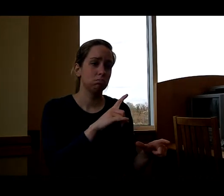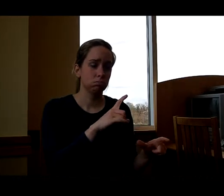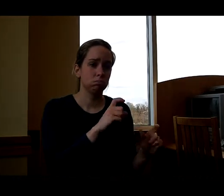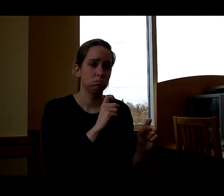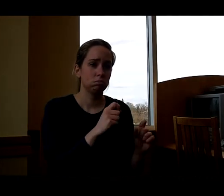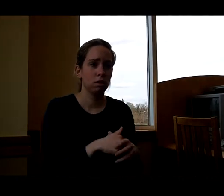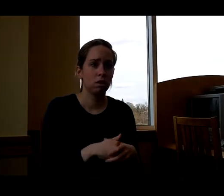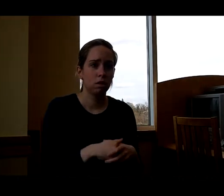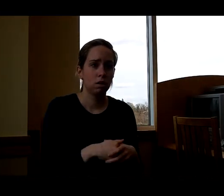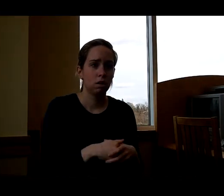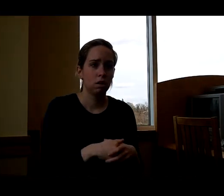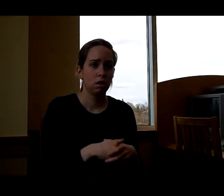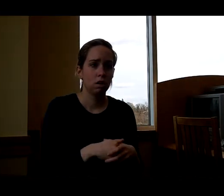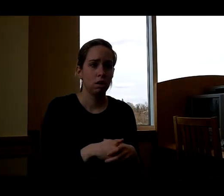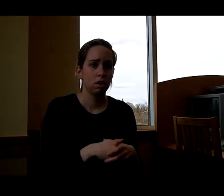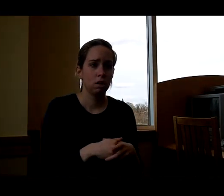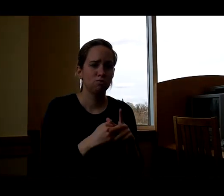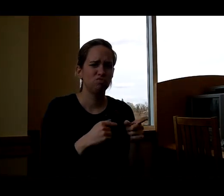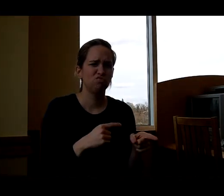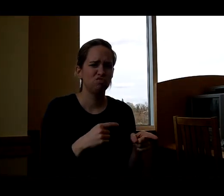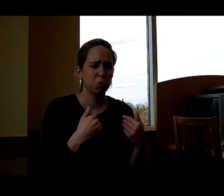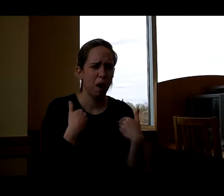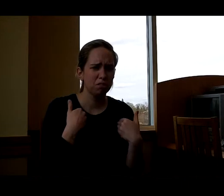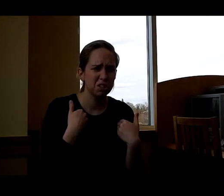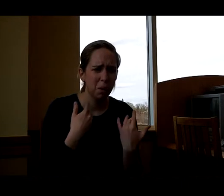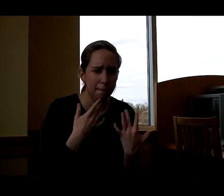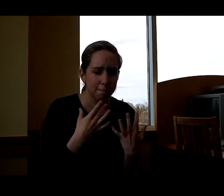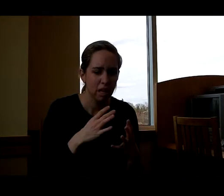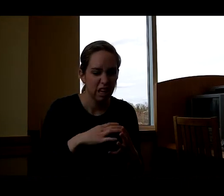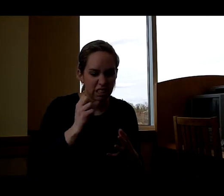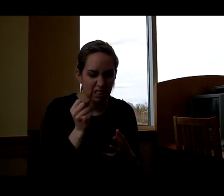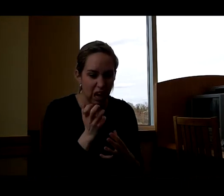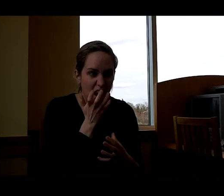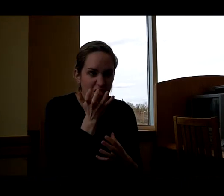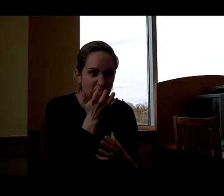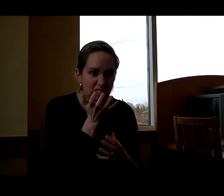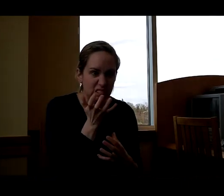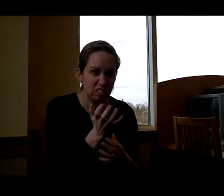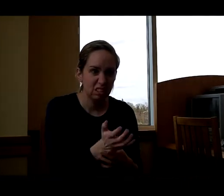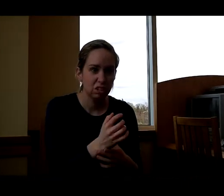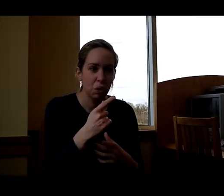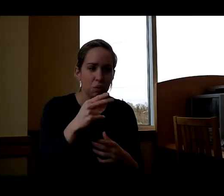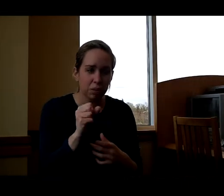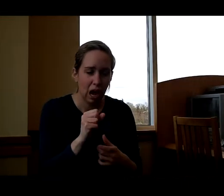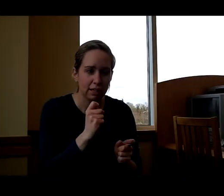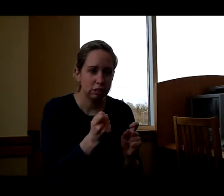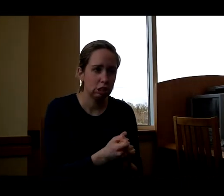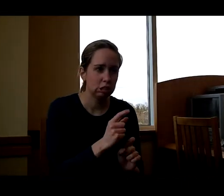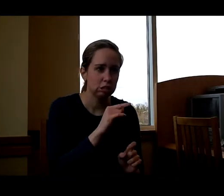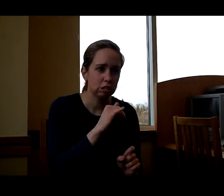Curtis? You have to take the heat out of it to make it go from a gas form to a liquid form. Okay, what's another way